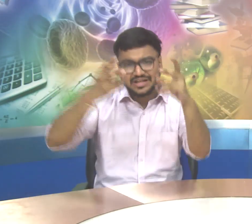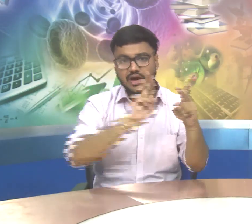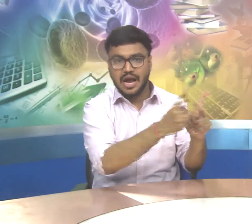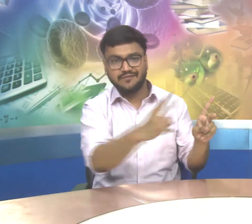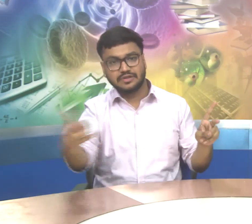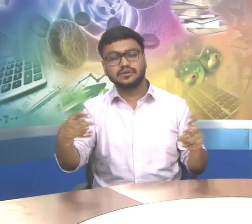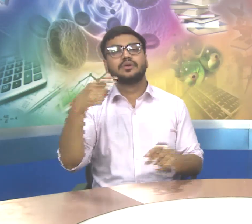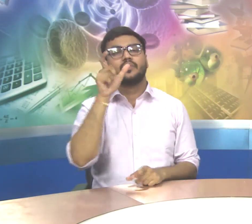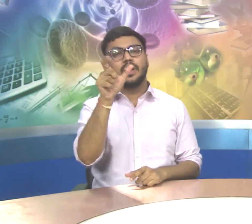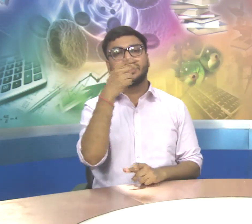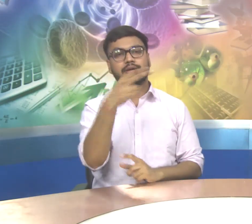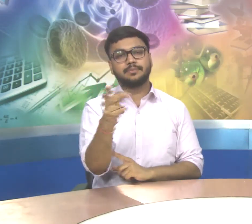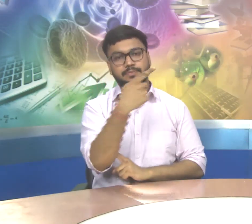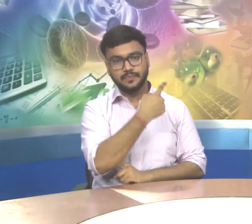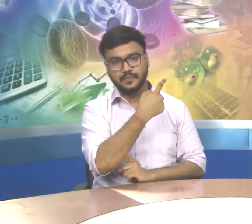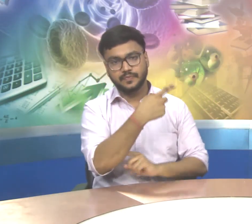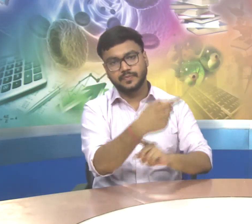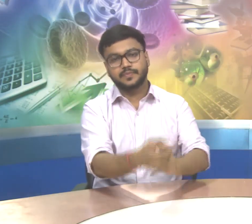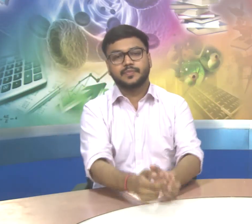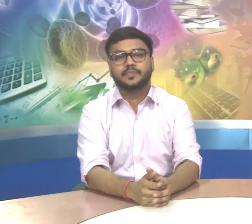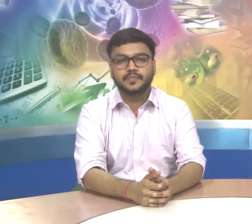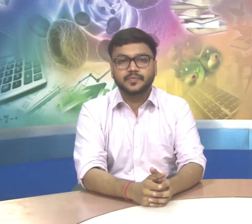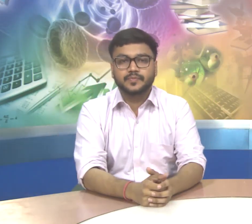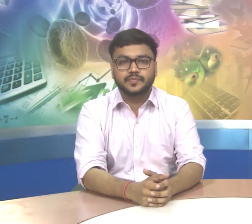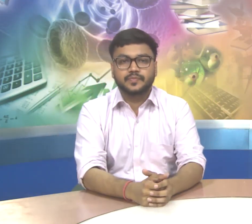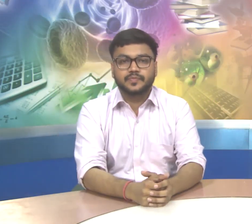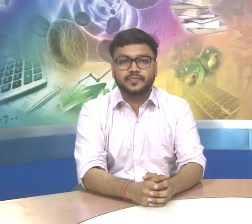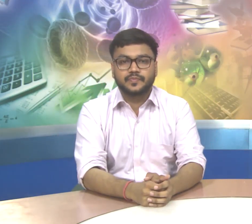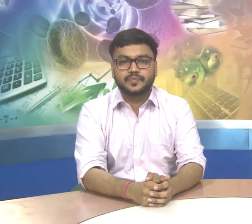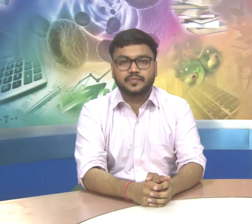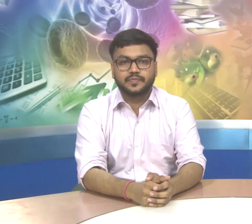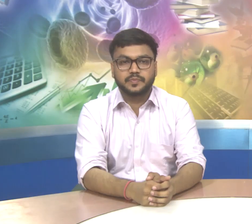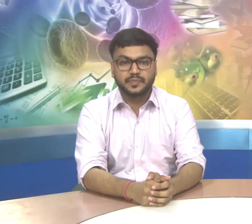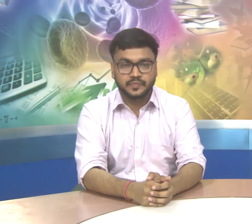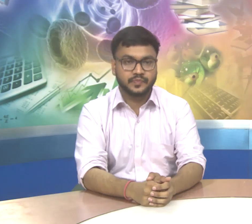It means development of industries and factories.